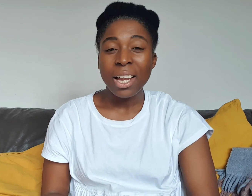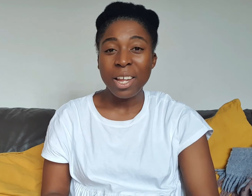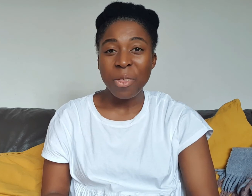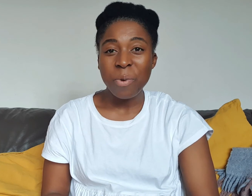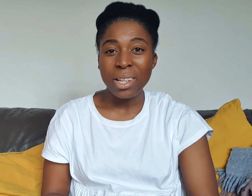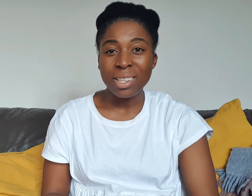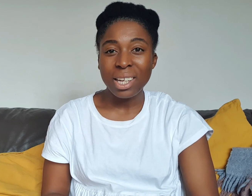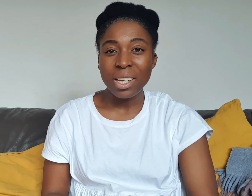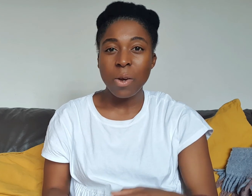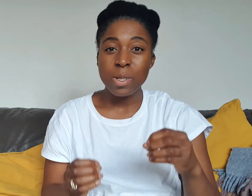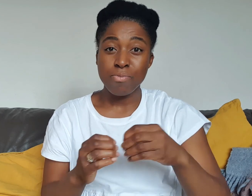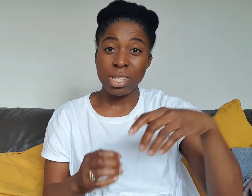Another one that I know is Bristol.